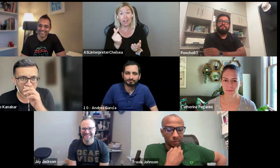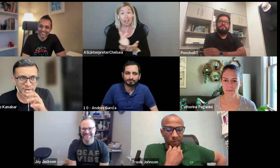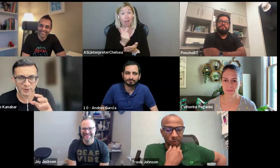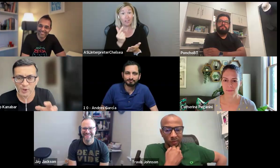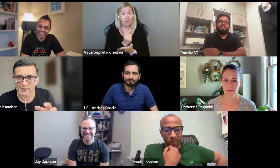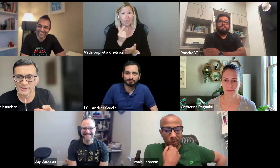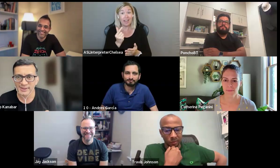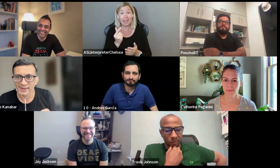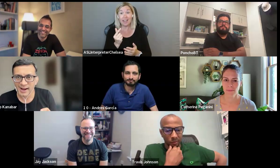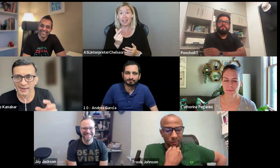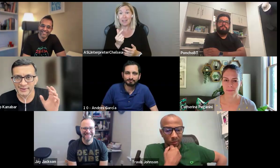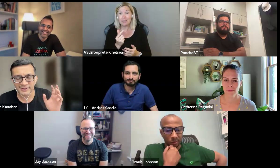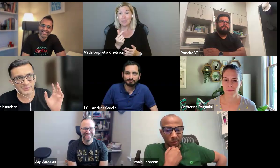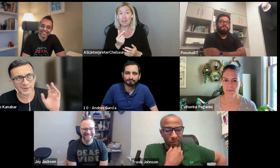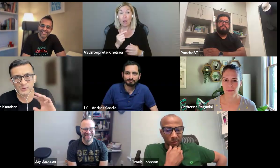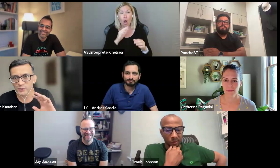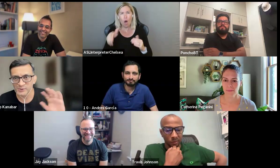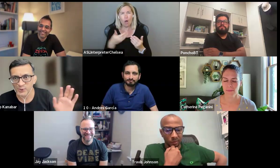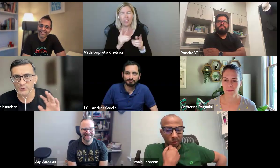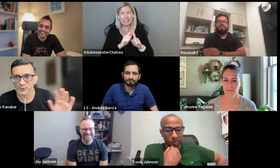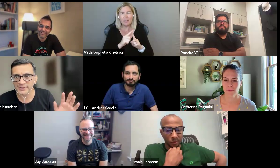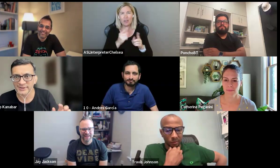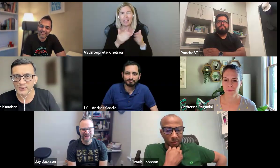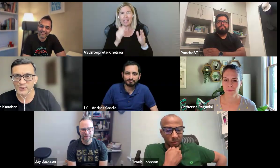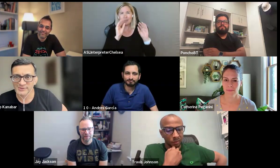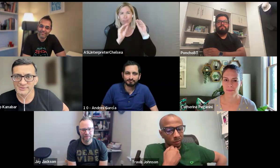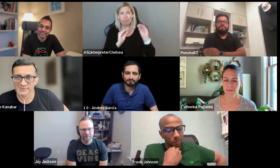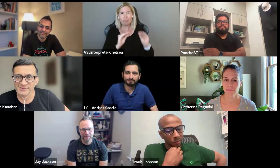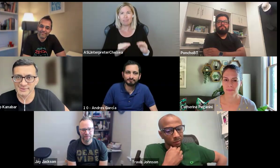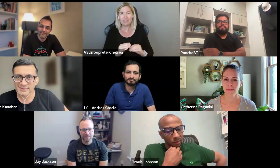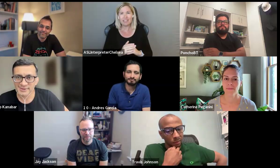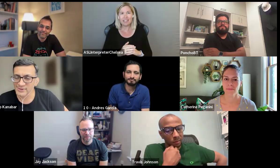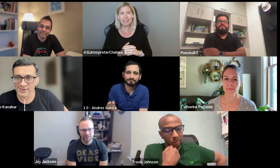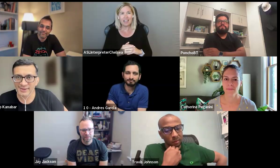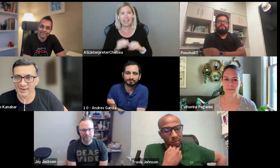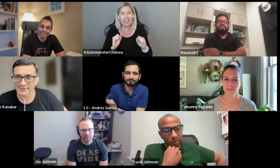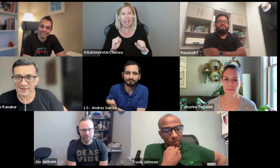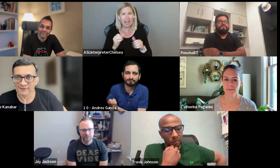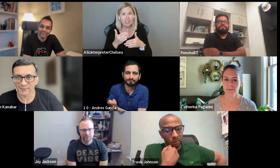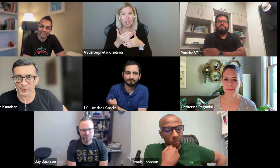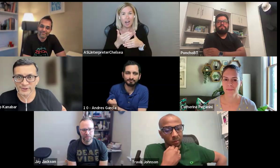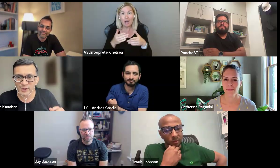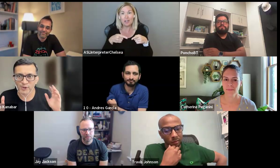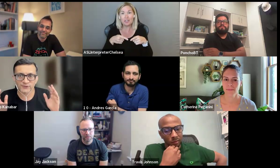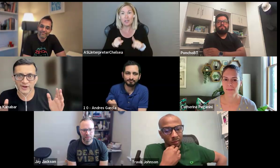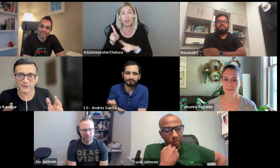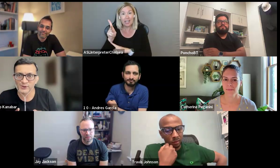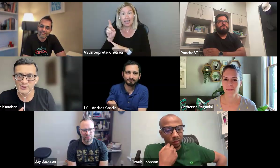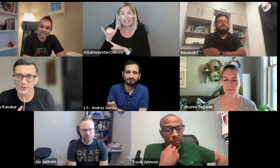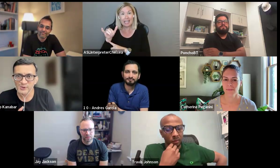put in glossary, I think it needs to be shown during the keynote. This is really like they have put in a lot of effort.